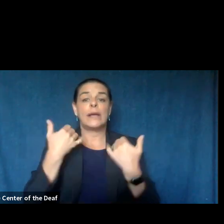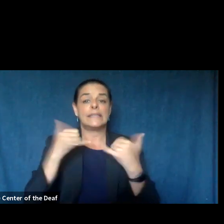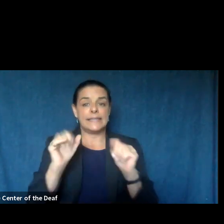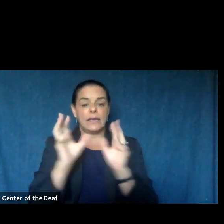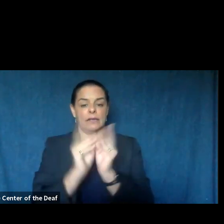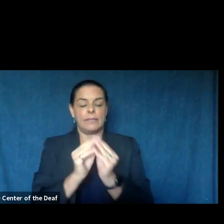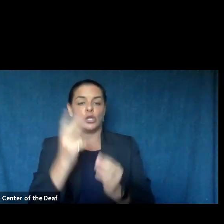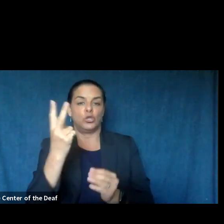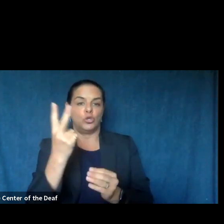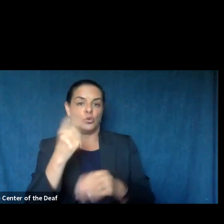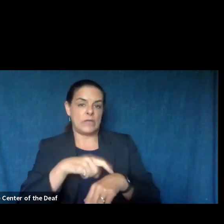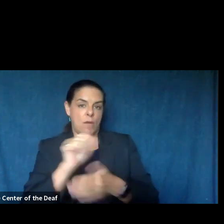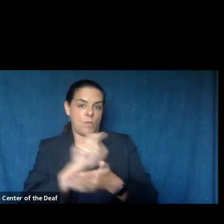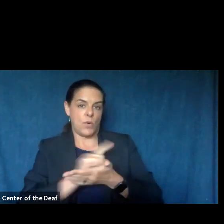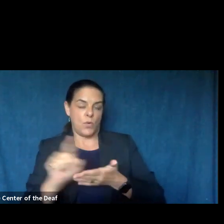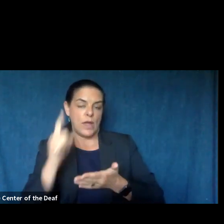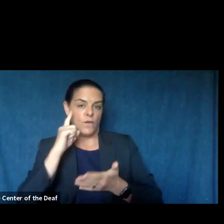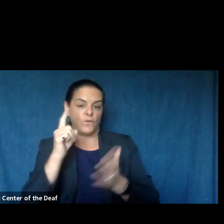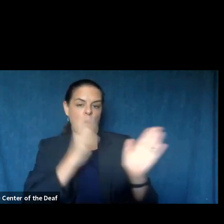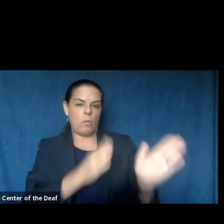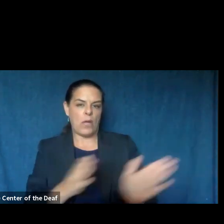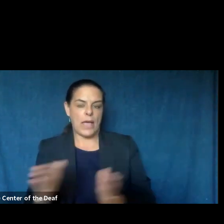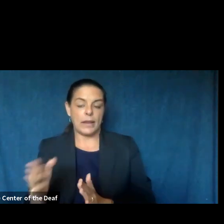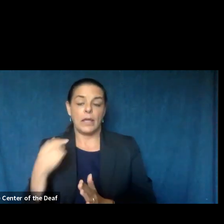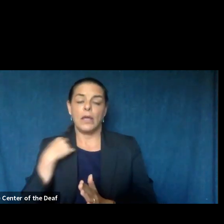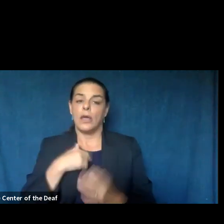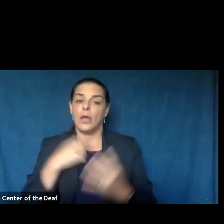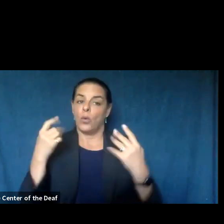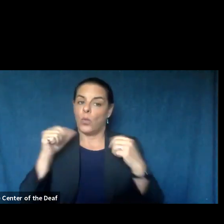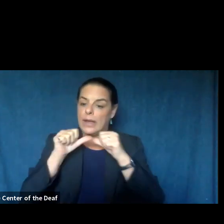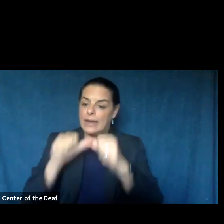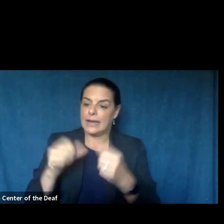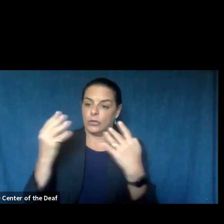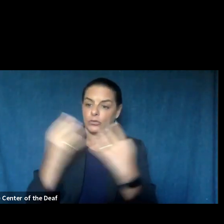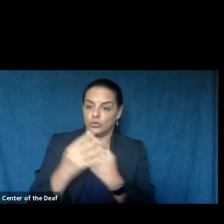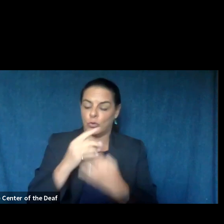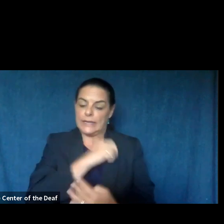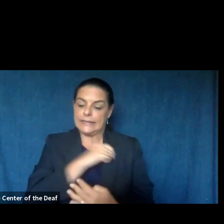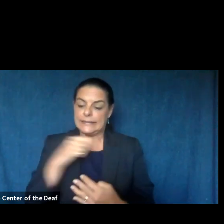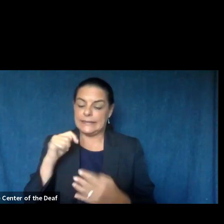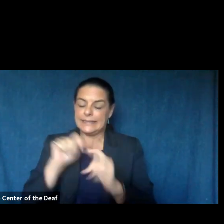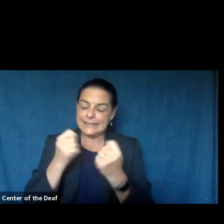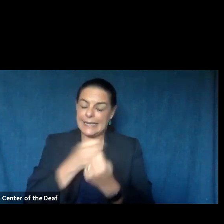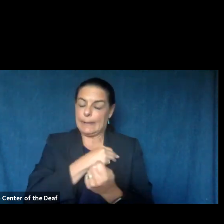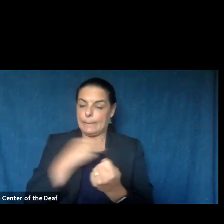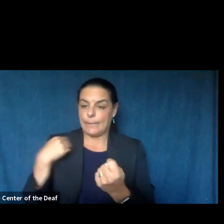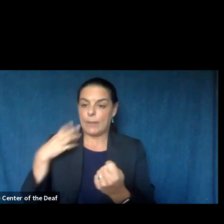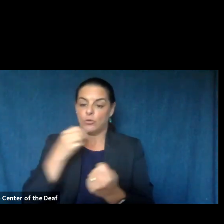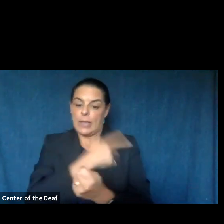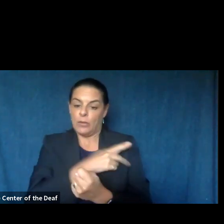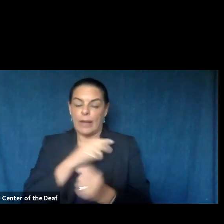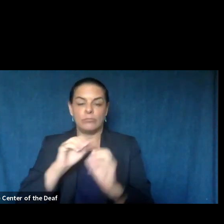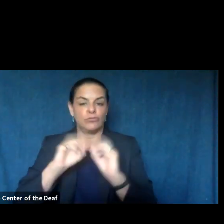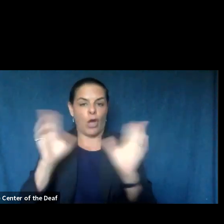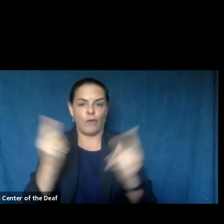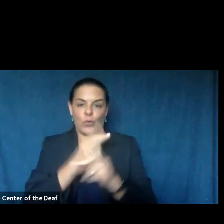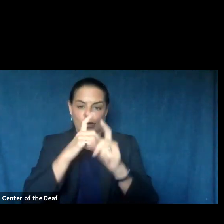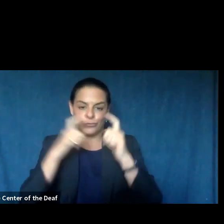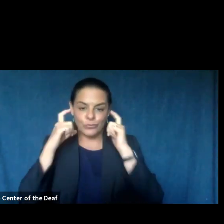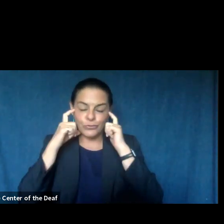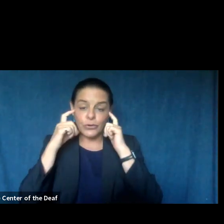strategic planning. We're continuing to screen our team members and our patients, obviously wear face coverings, restrict visitation to 1